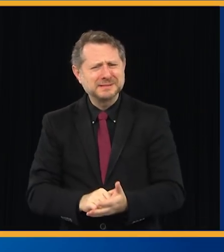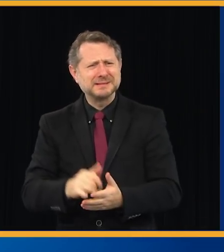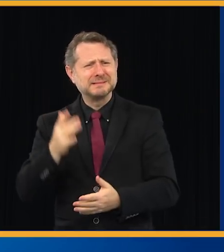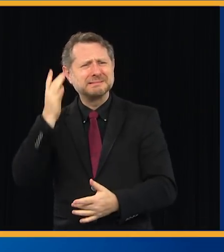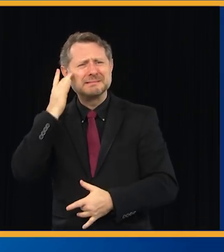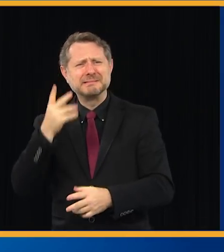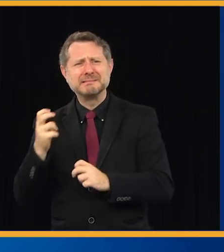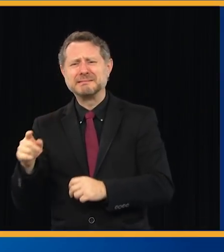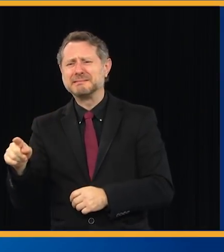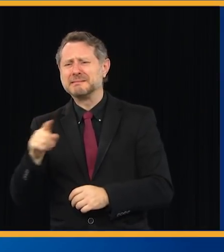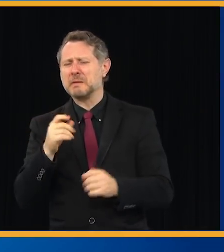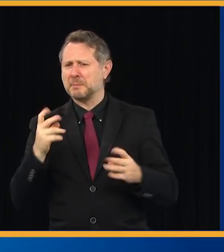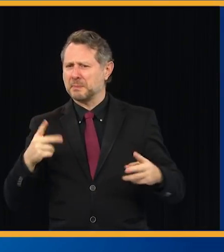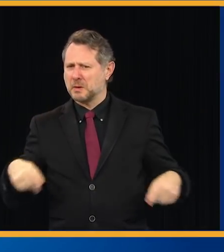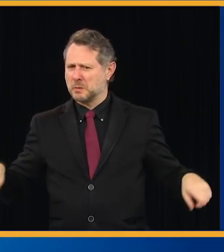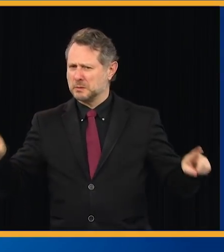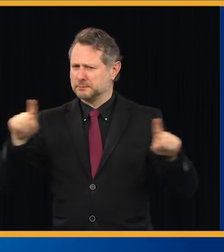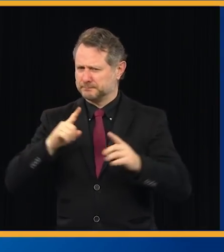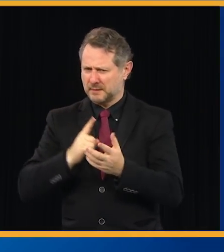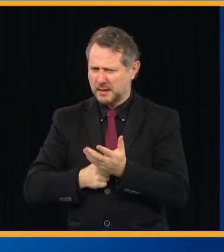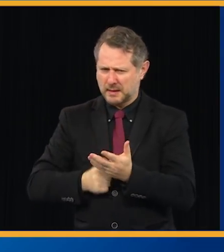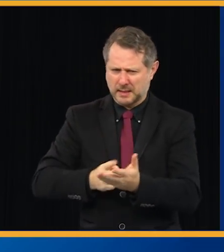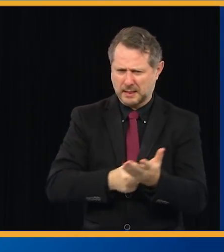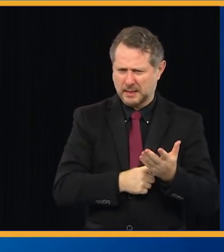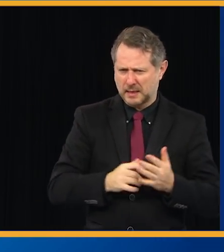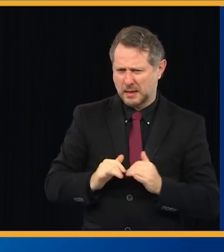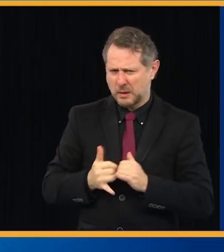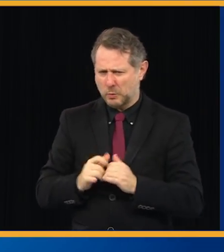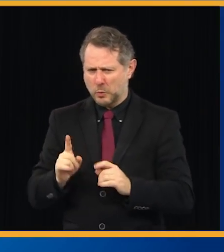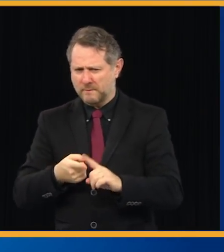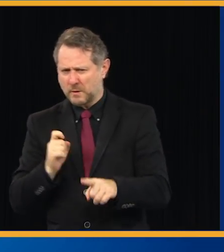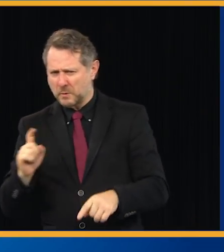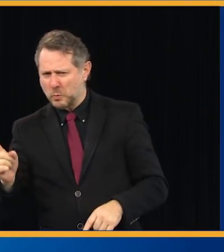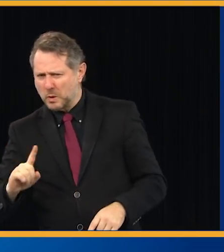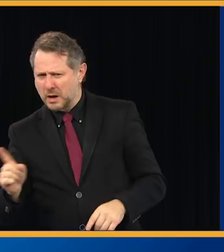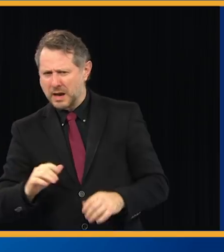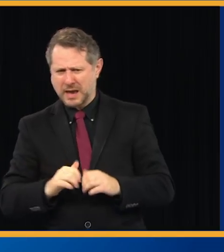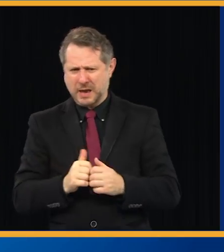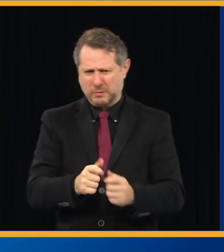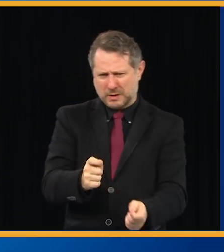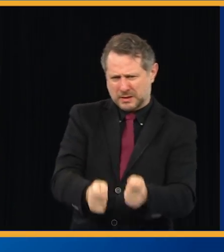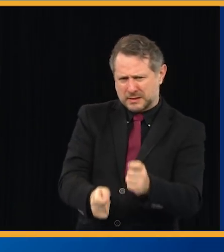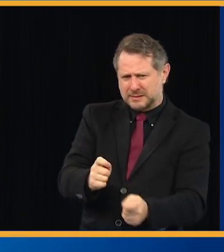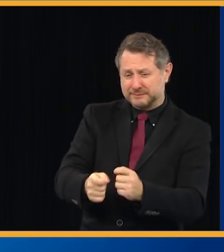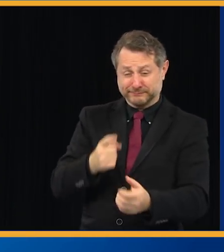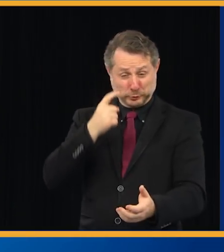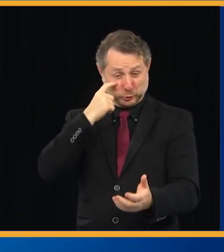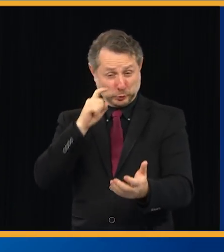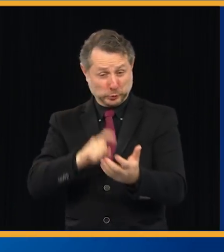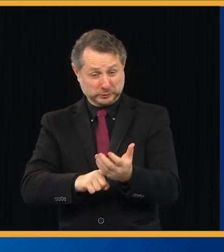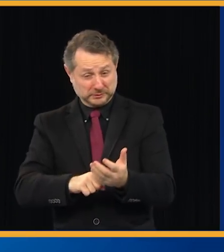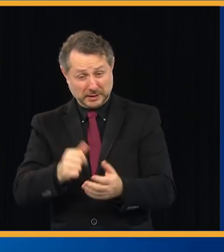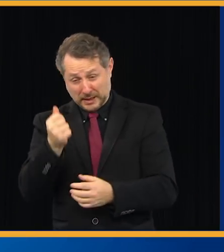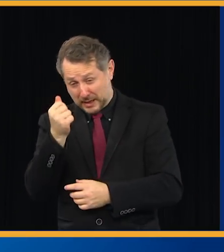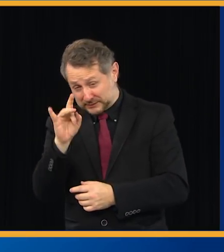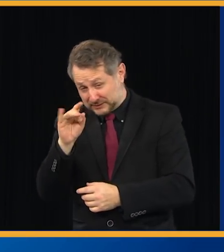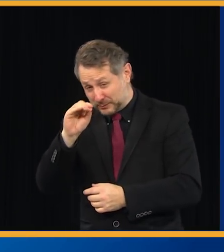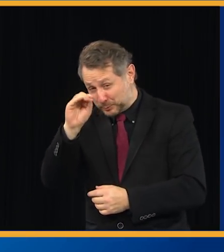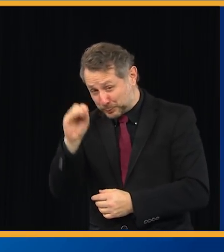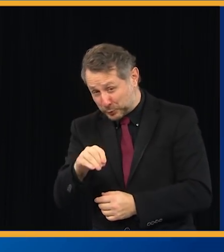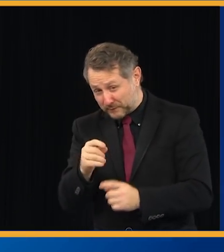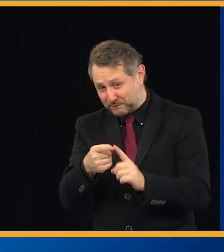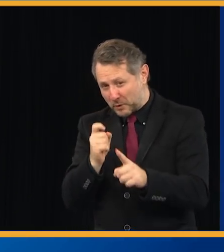they come from and where we should be focusing. But if you notice, 18% of the people came from nursing homes. Less